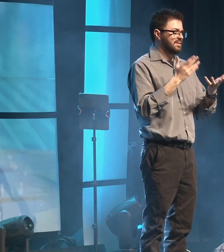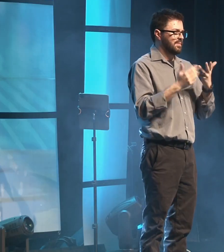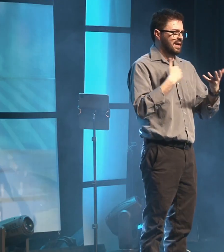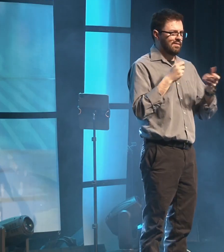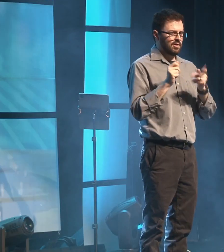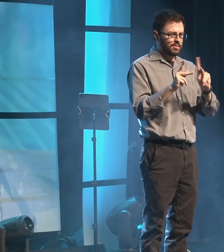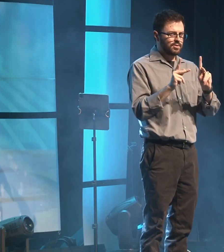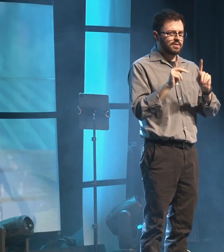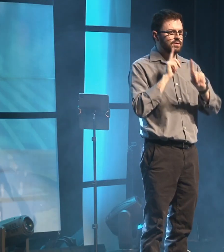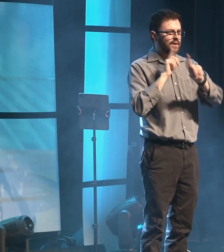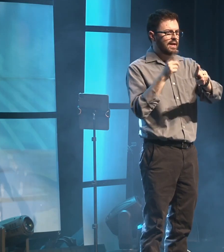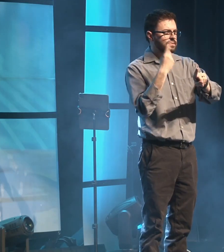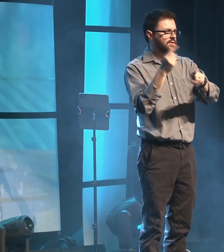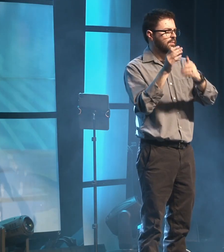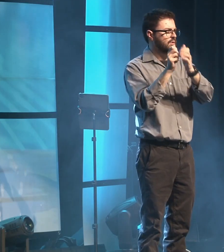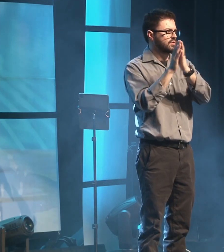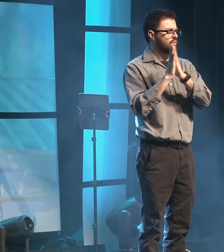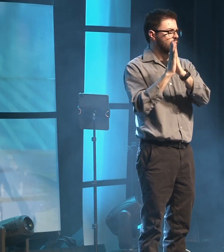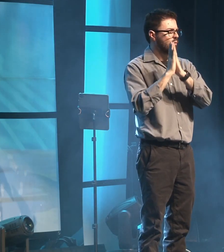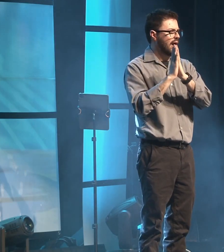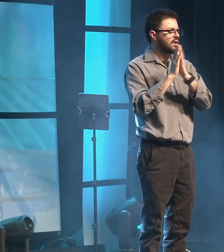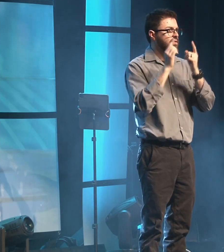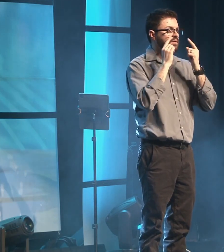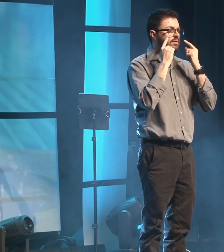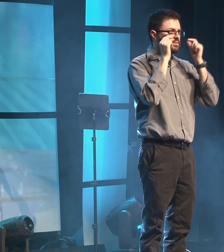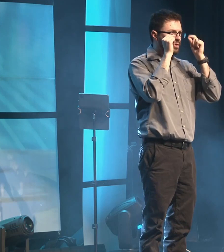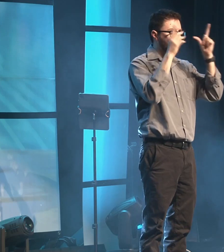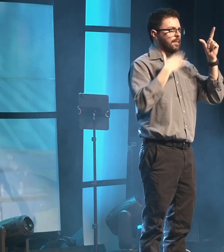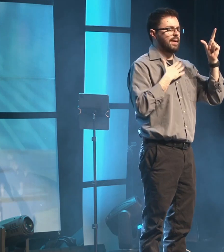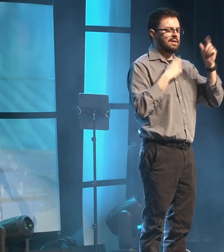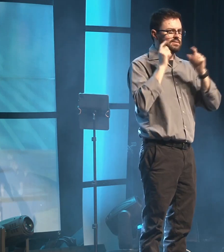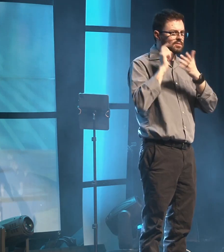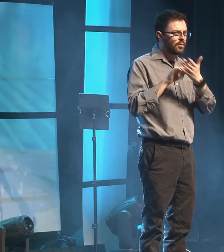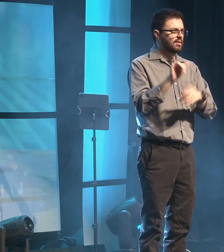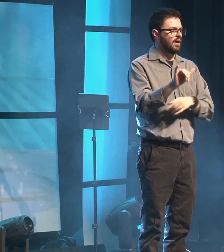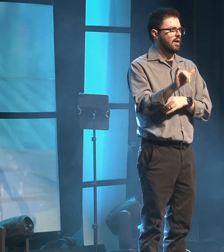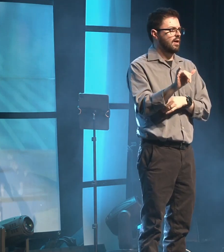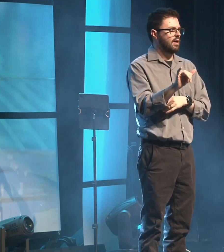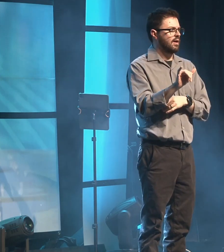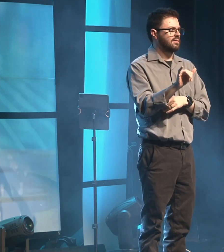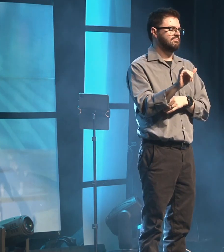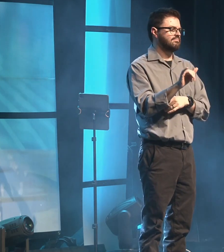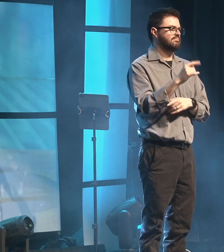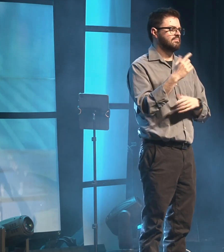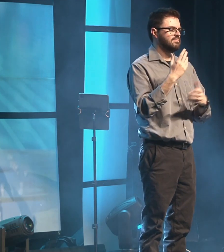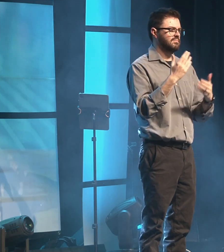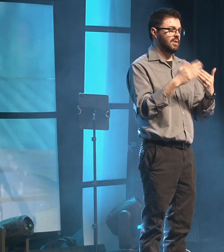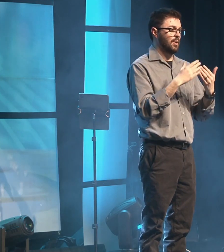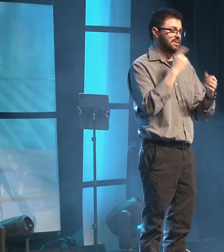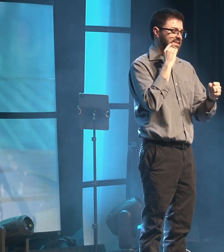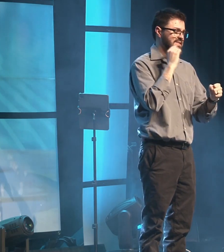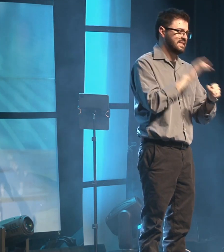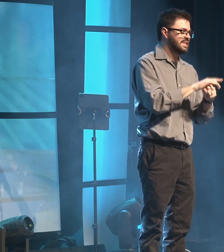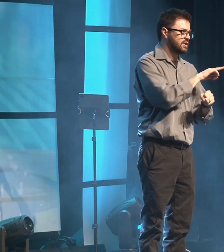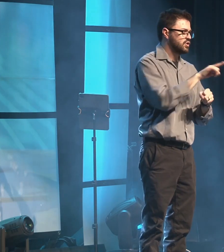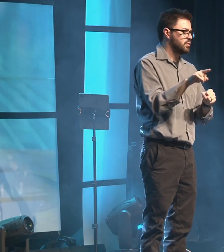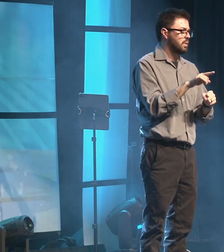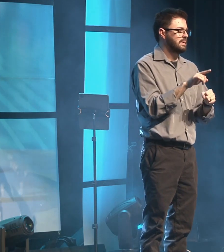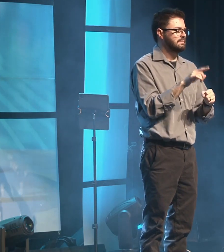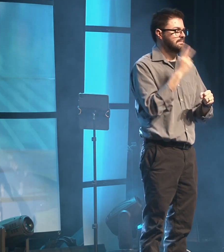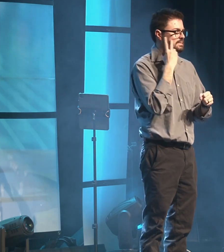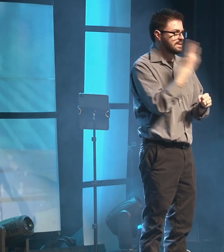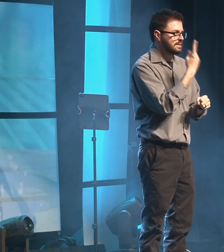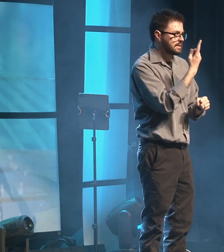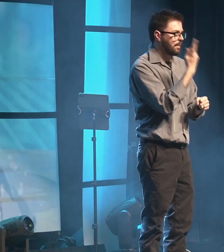prayer. Open my eyes to see that. You say every day. I would almost guarantee you that you'll see the opportunity. I don't want to